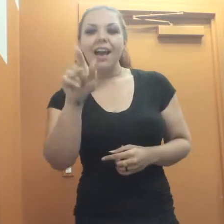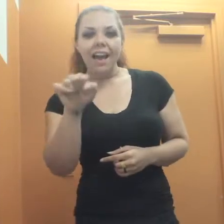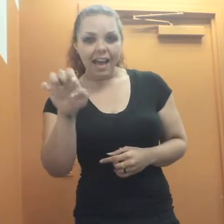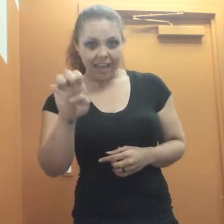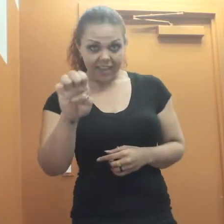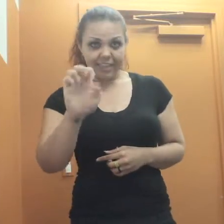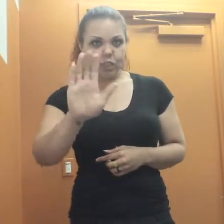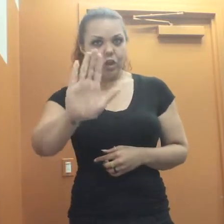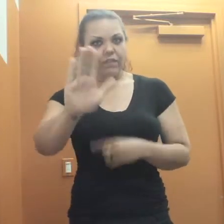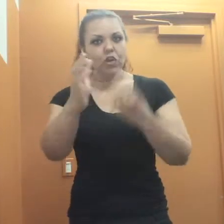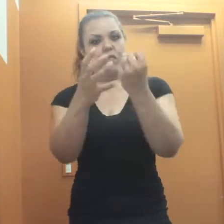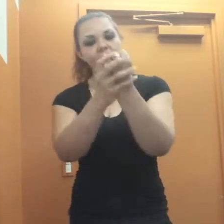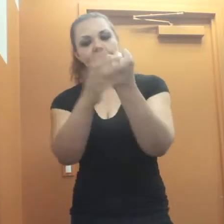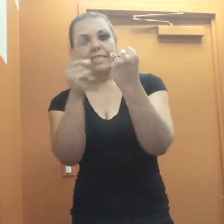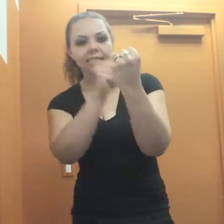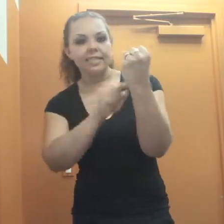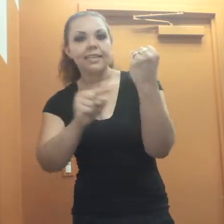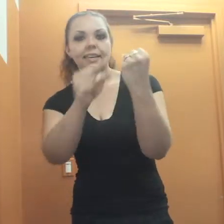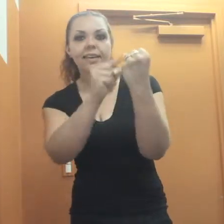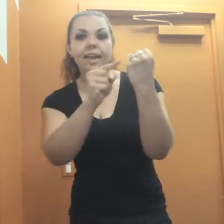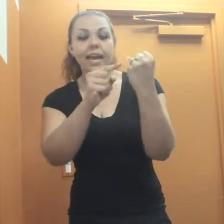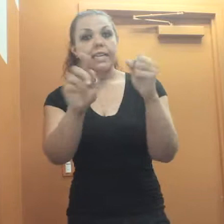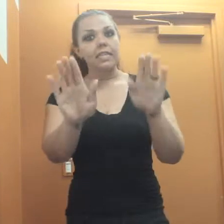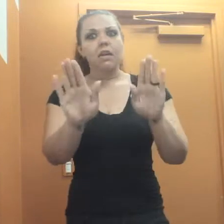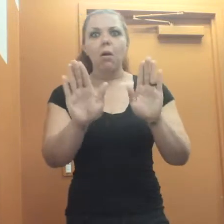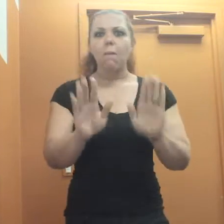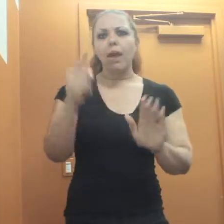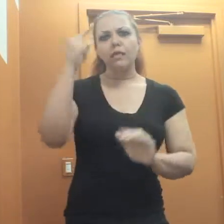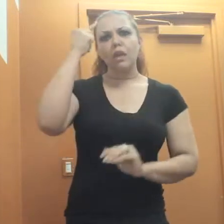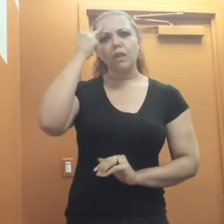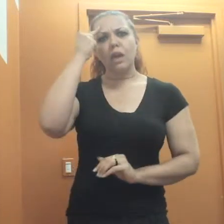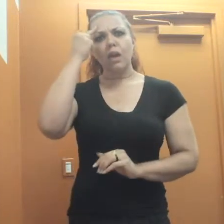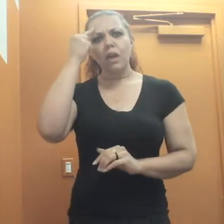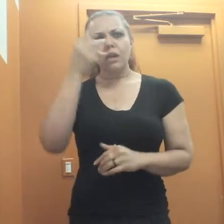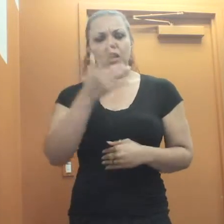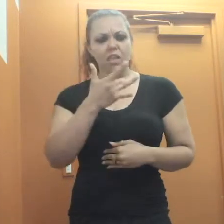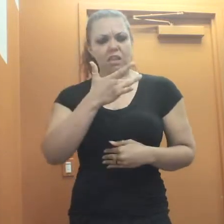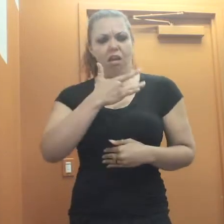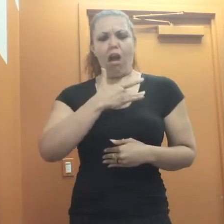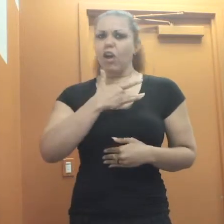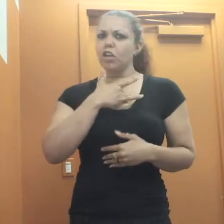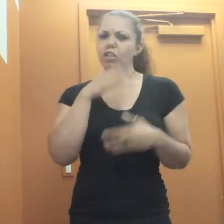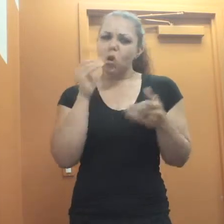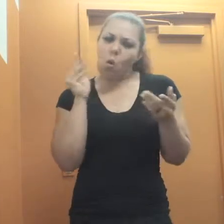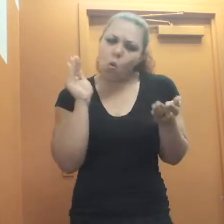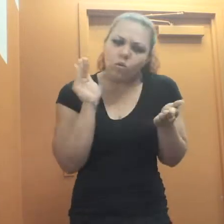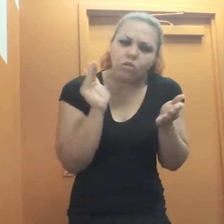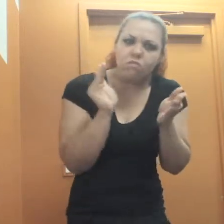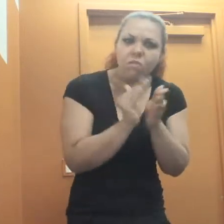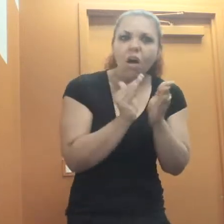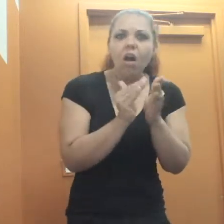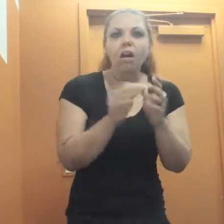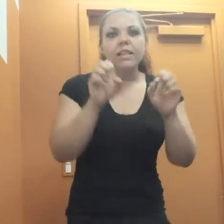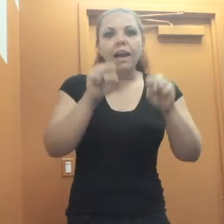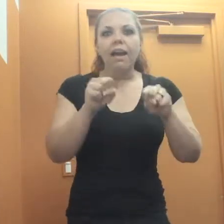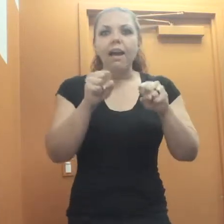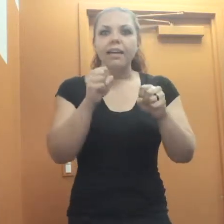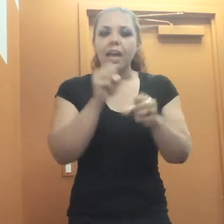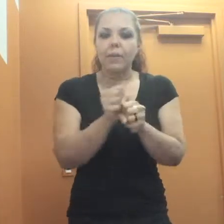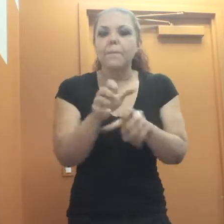that small, can pump blood all the way through your body. And it's just kind of like the